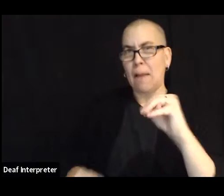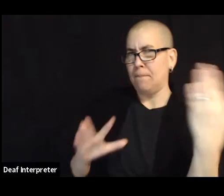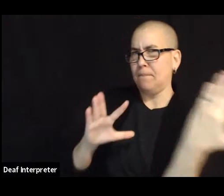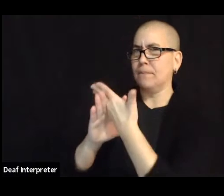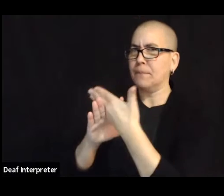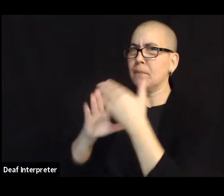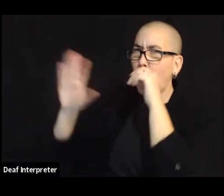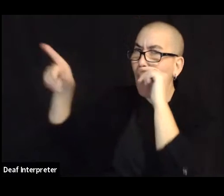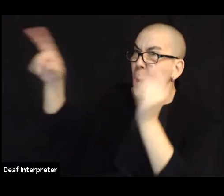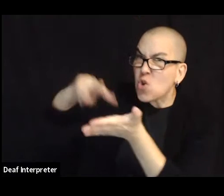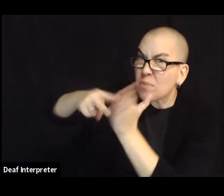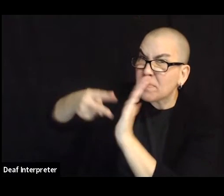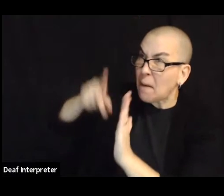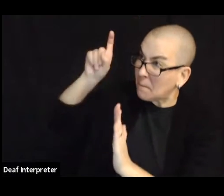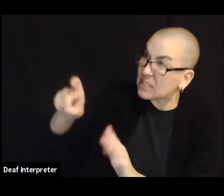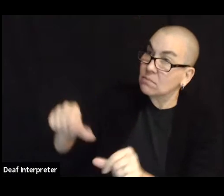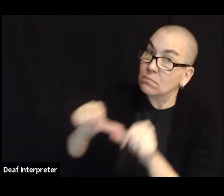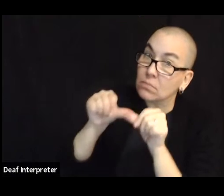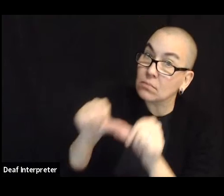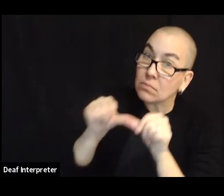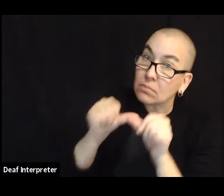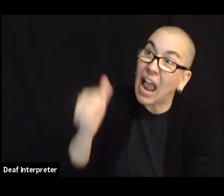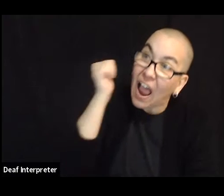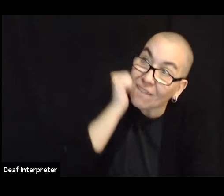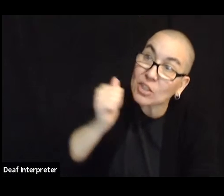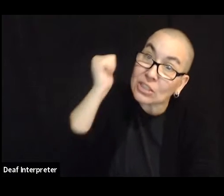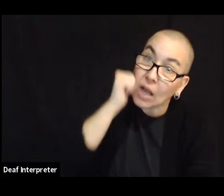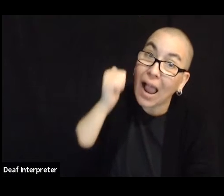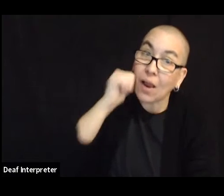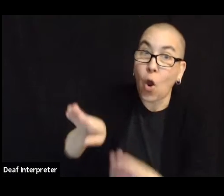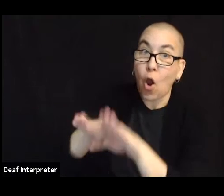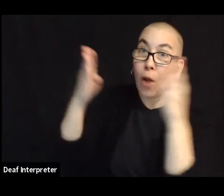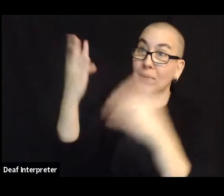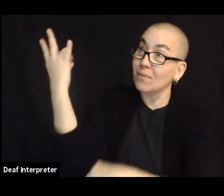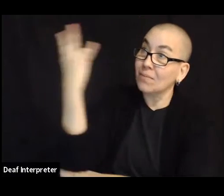operation? Yes, we reinforce that with them.